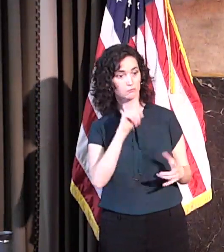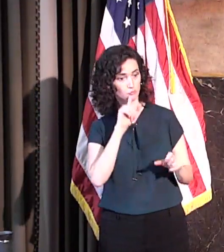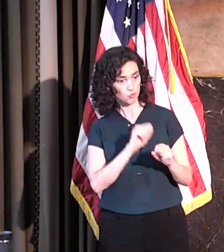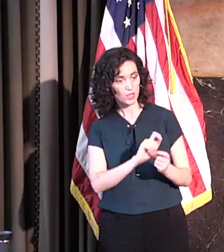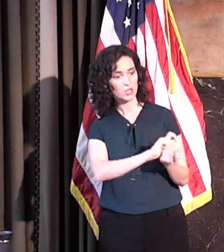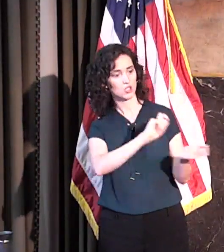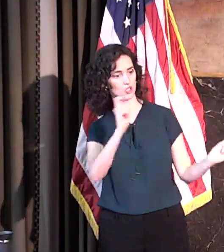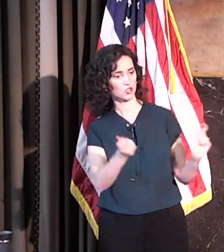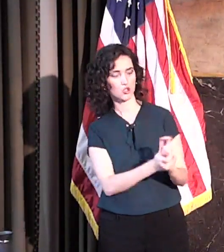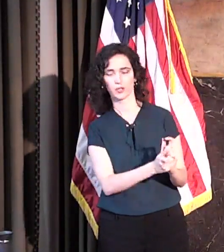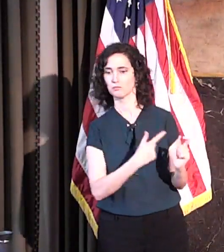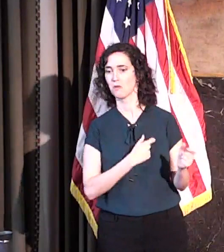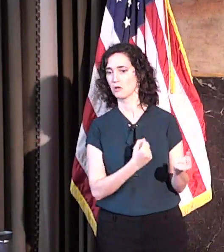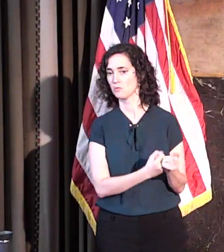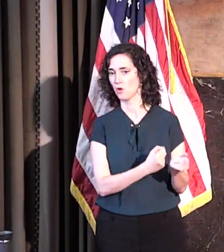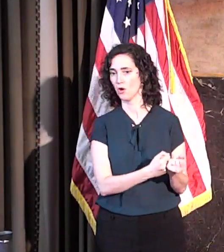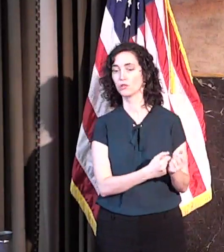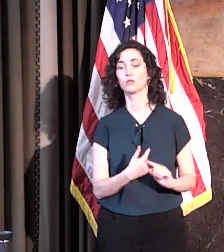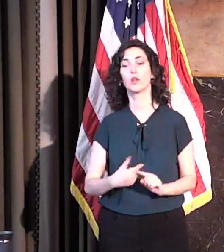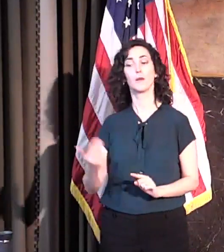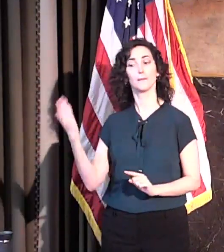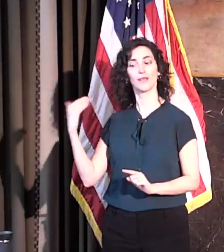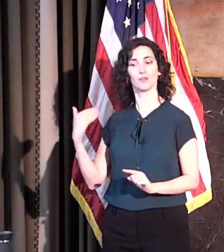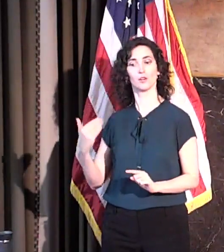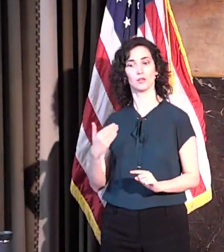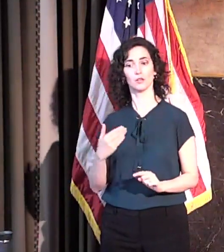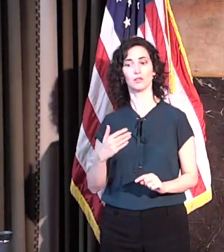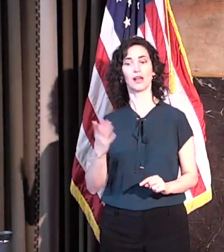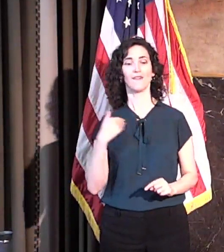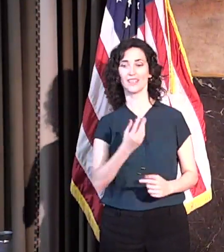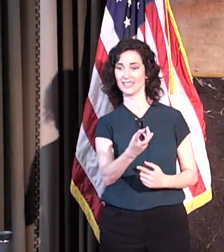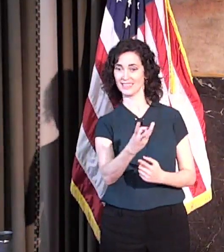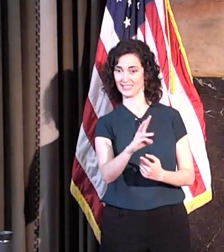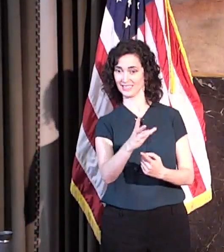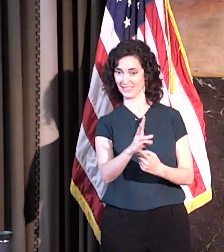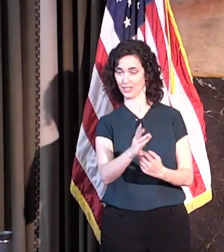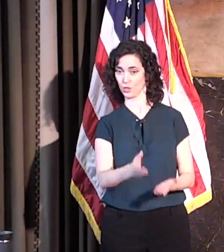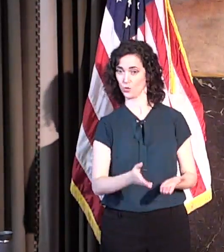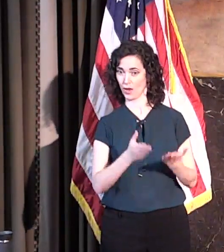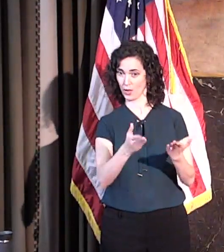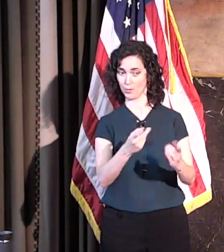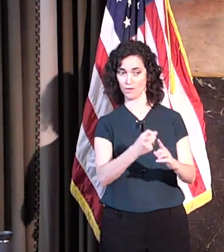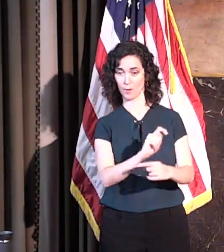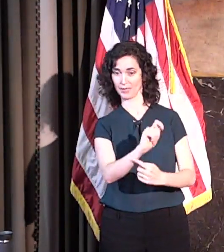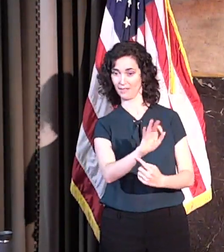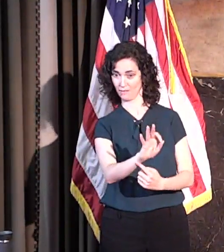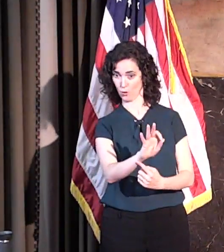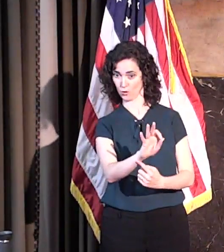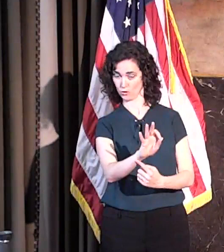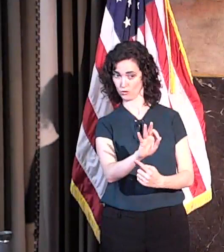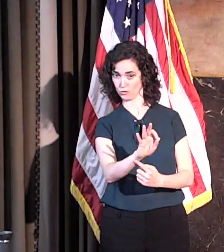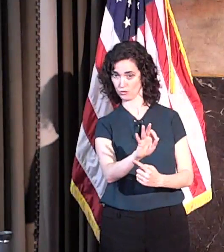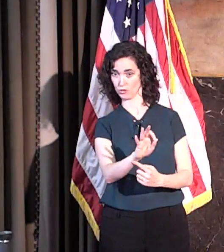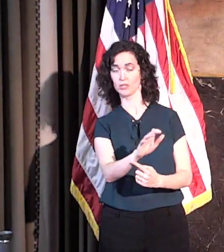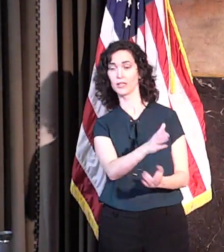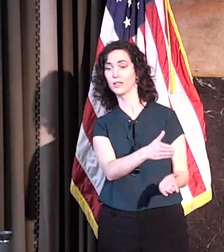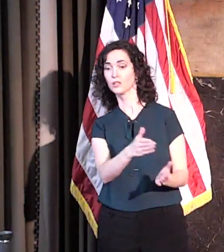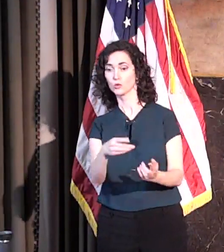reform. I have previously supported 15 out of 16 recommendations that came from the task force created by the